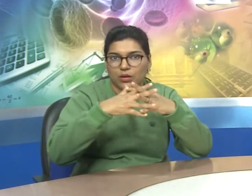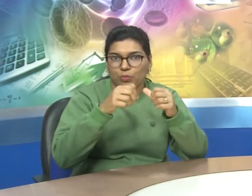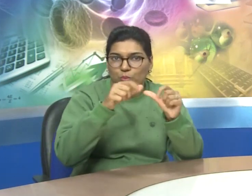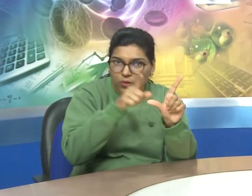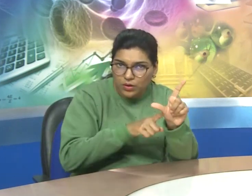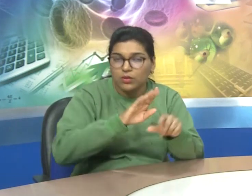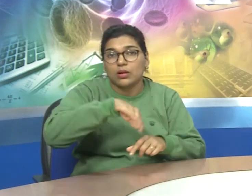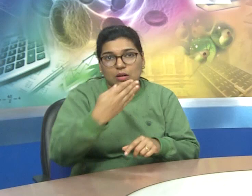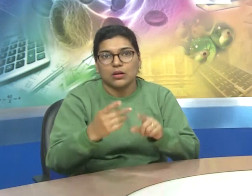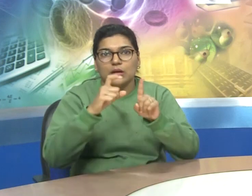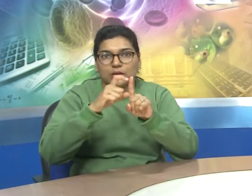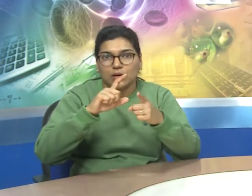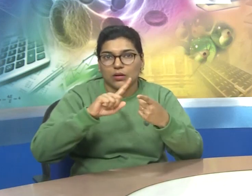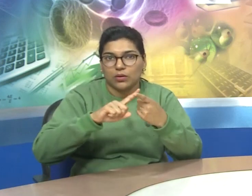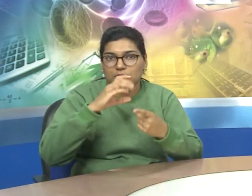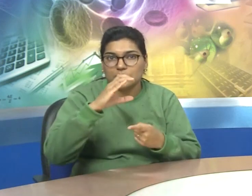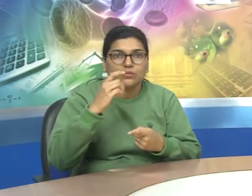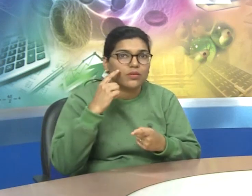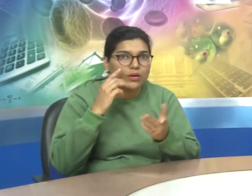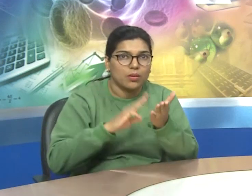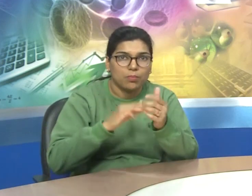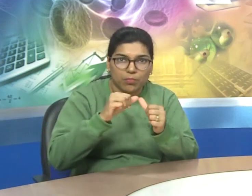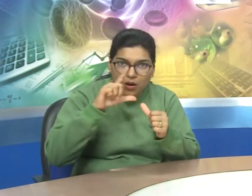DDC is Dewey Decimal Classification.